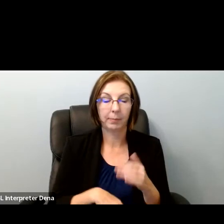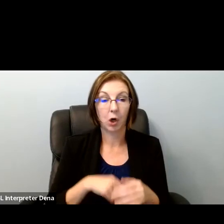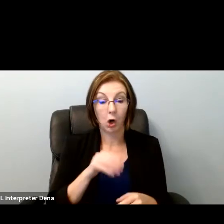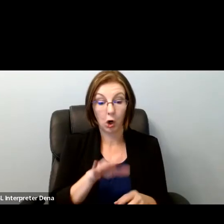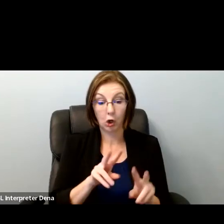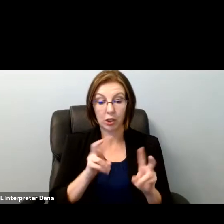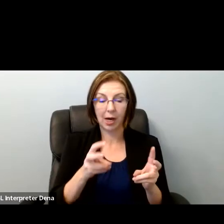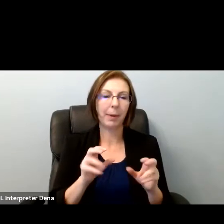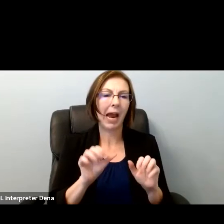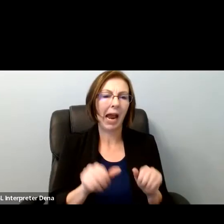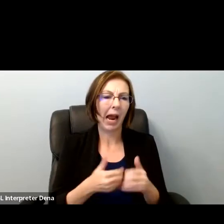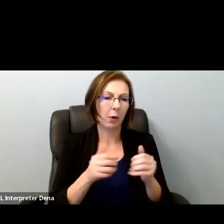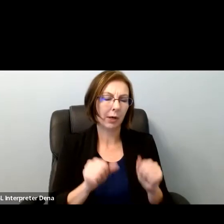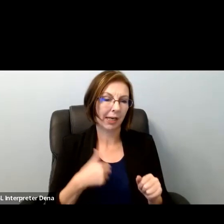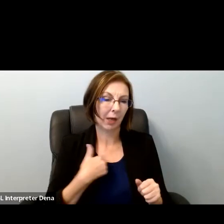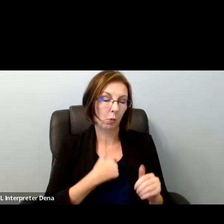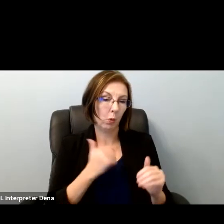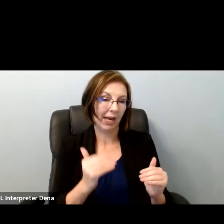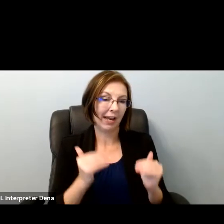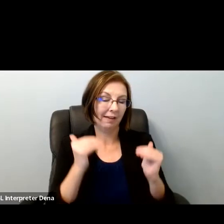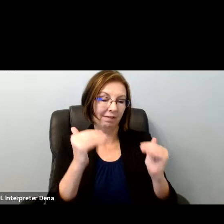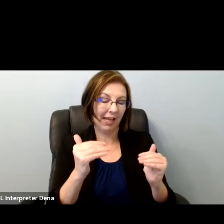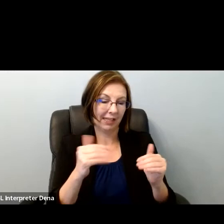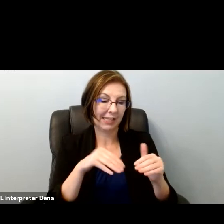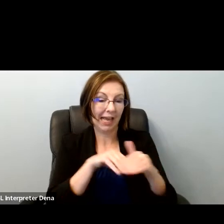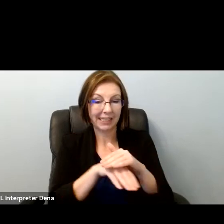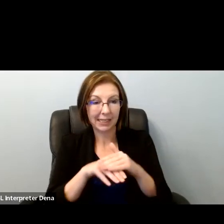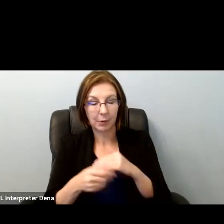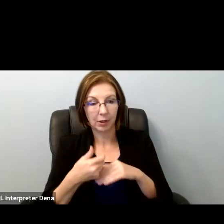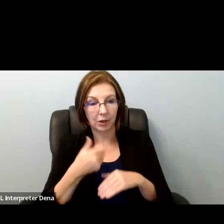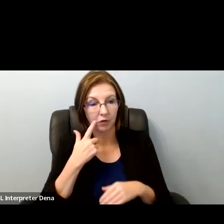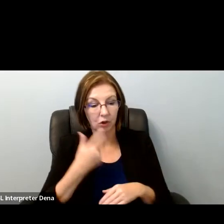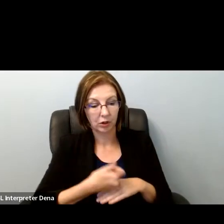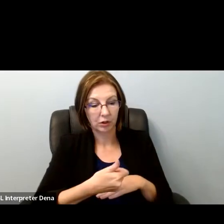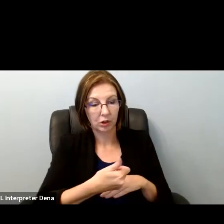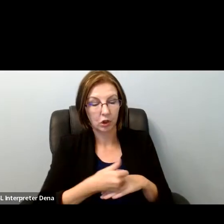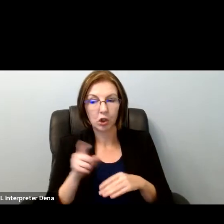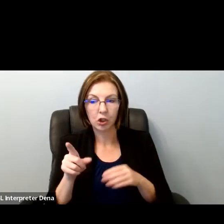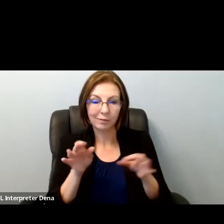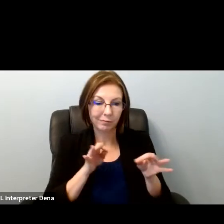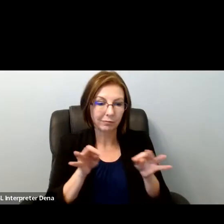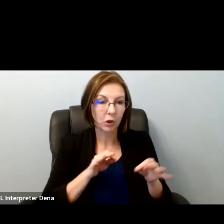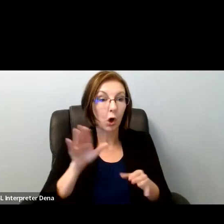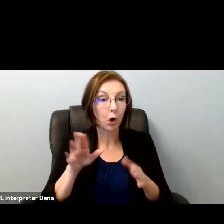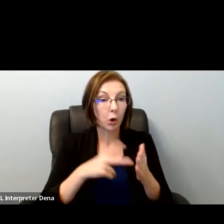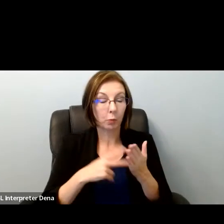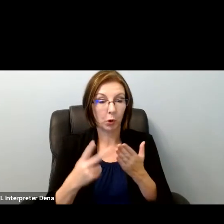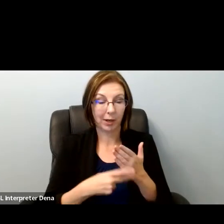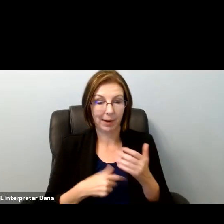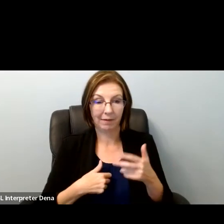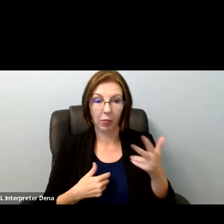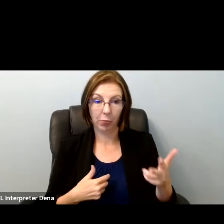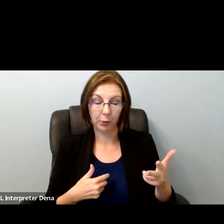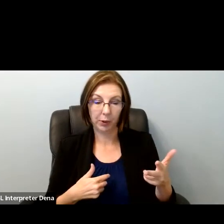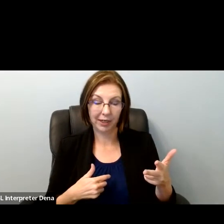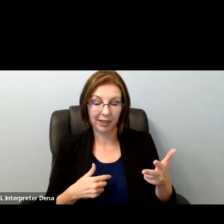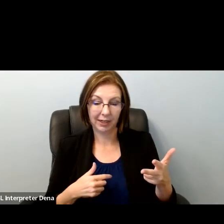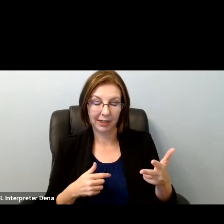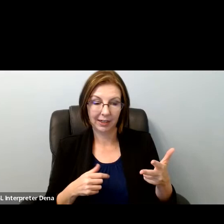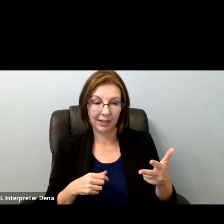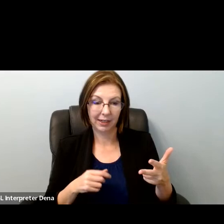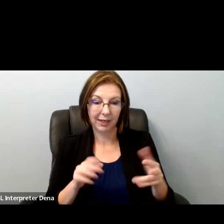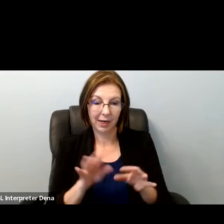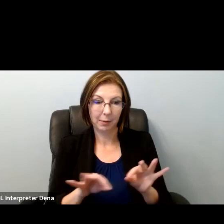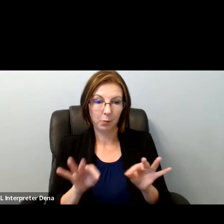We Advance Disability Justice in Mobility and Transportation, described her program, which covers three key elements, including